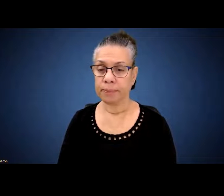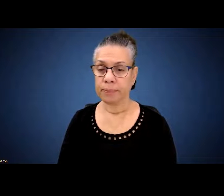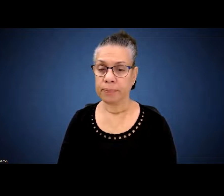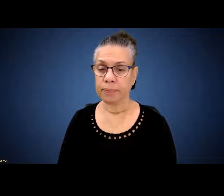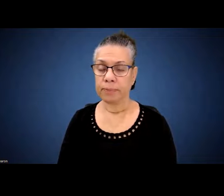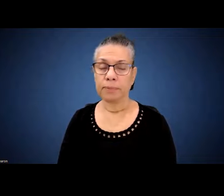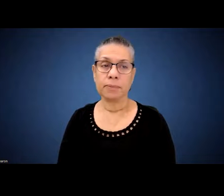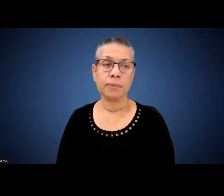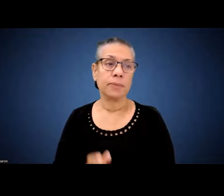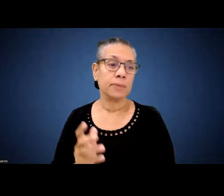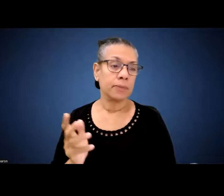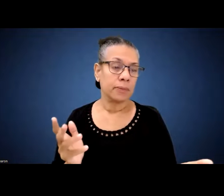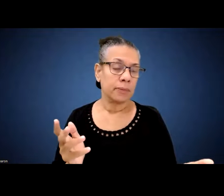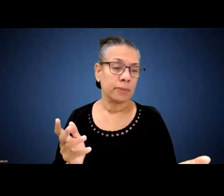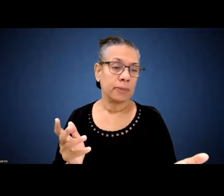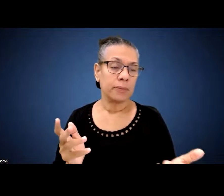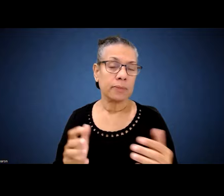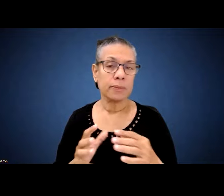bring up the